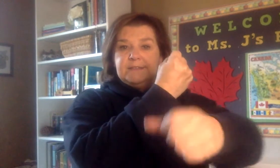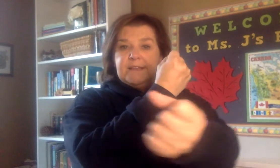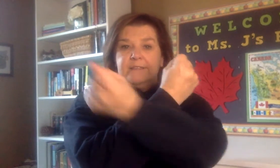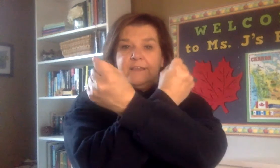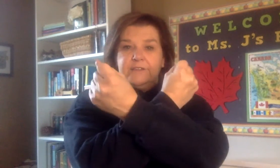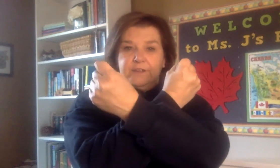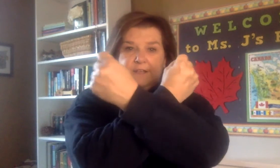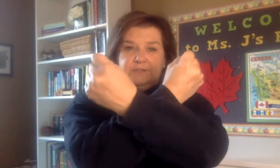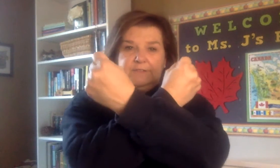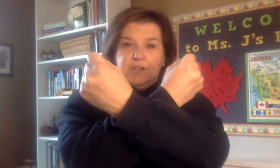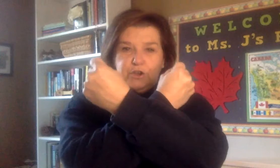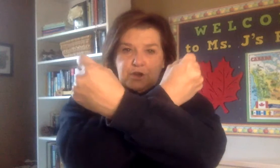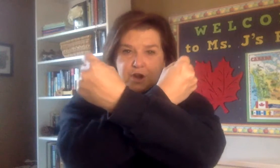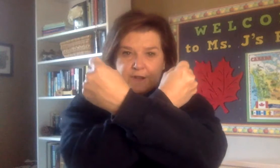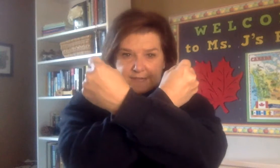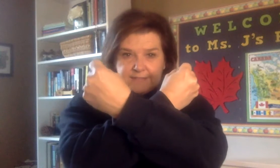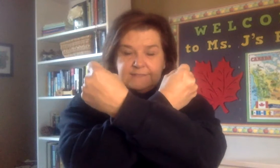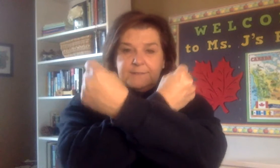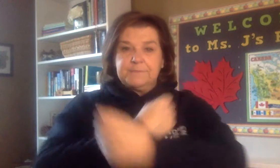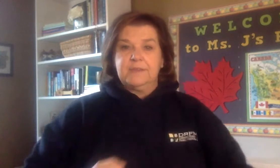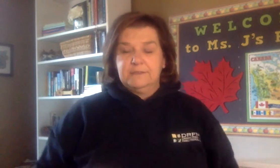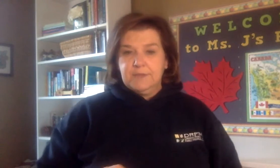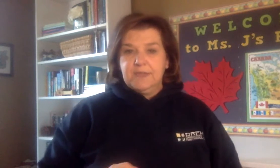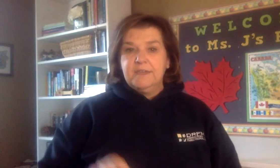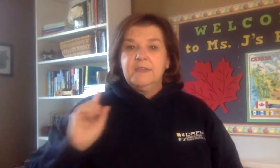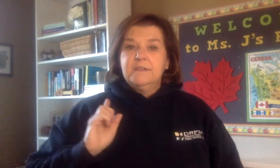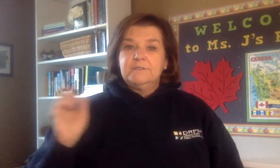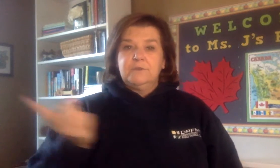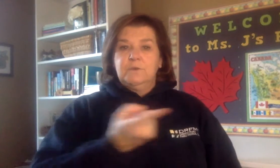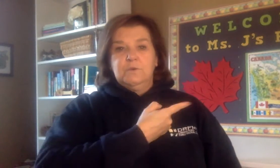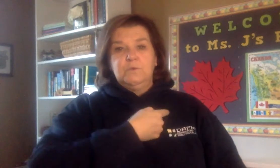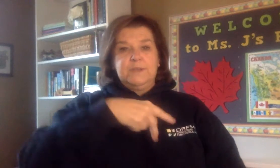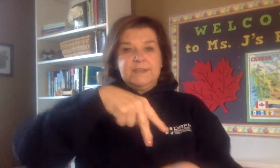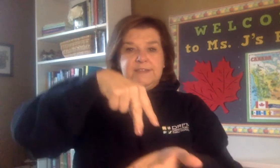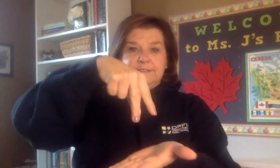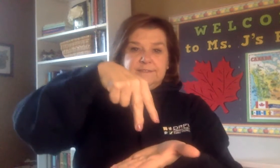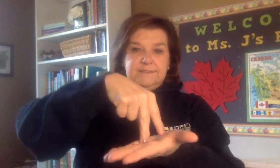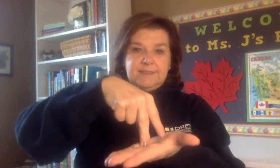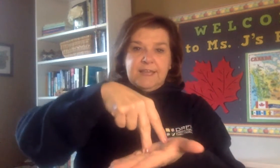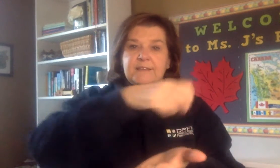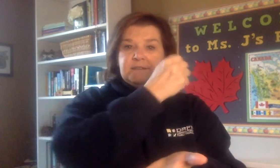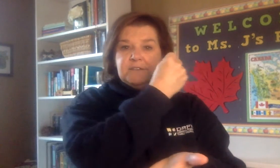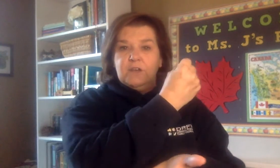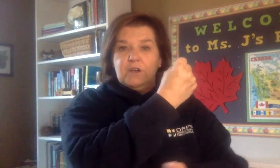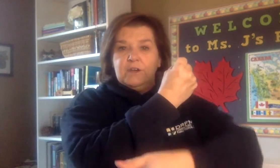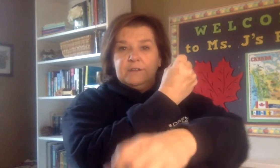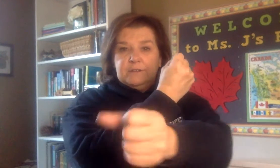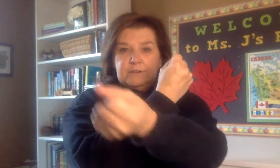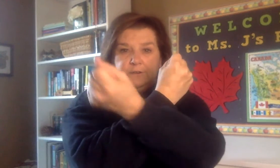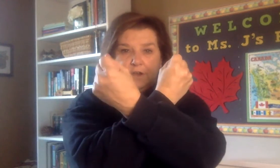and the other. So it's like you're guarding against something, okay? So we stand on